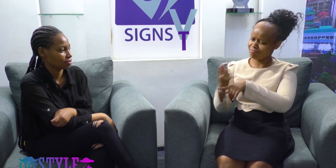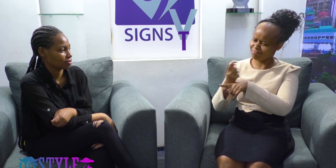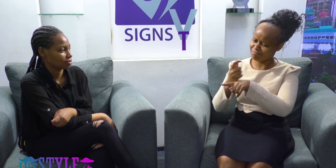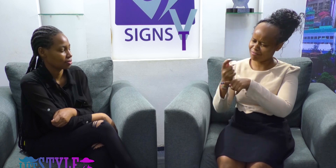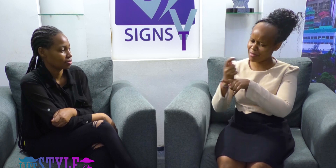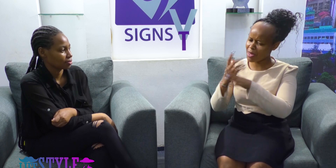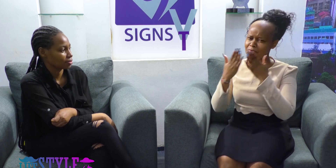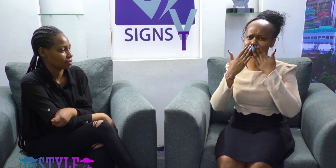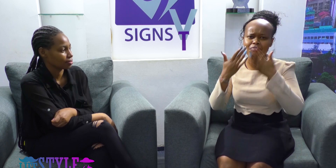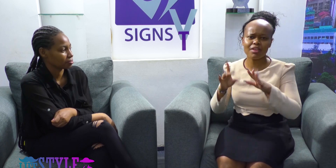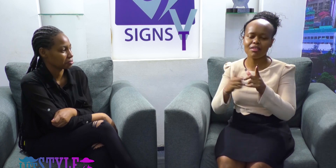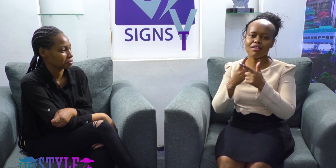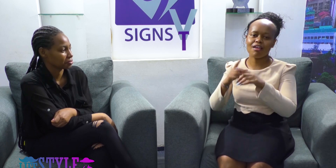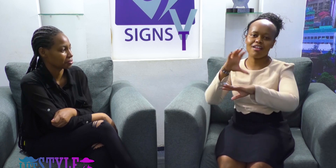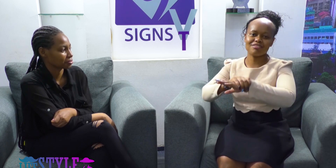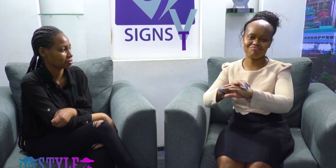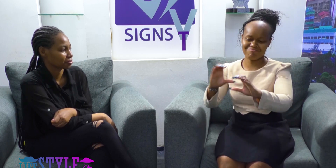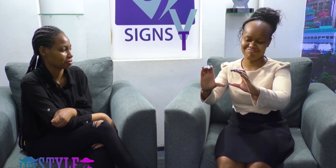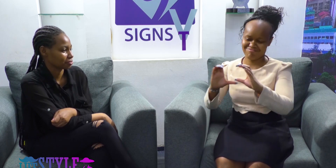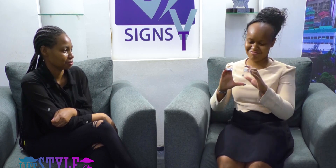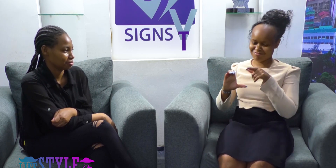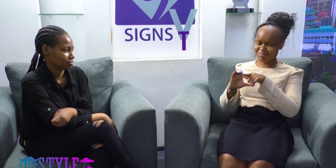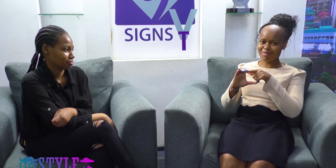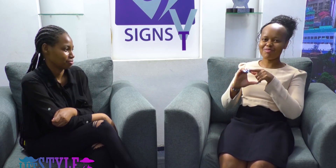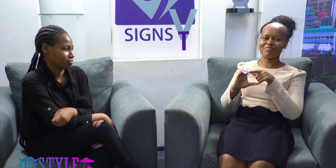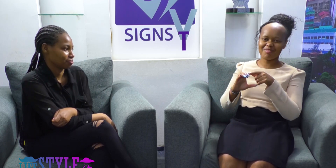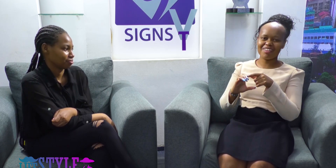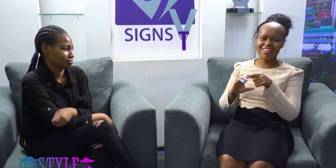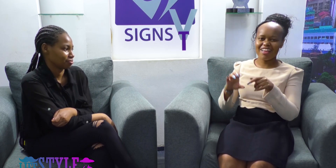And it was for 3 weeks. It was a thorough training. That's where I got